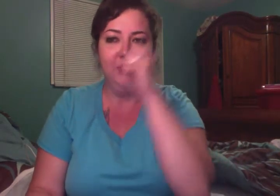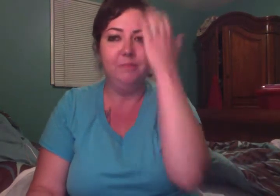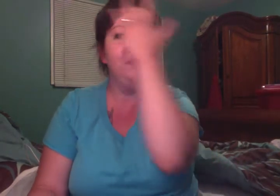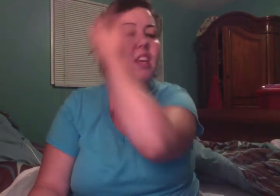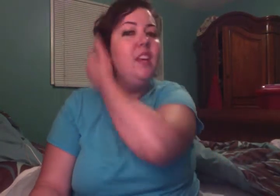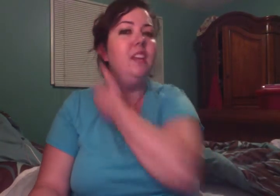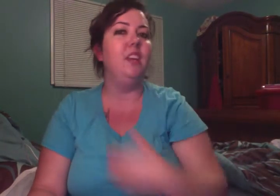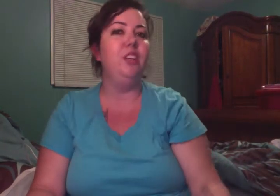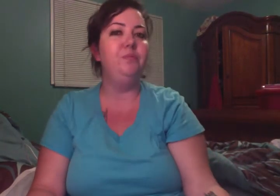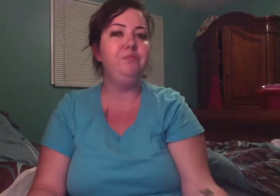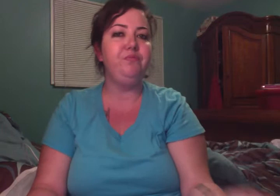Thank you.